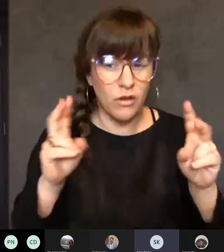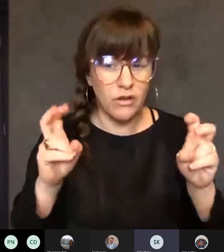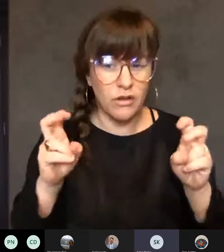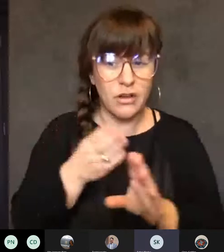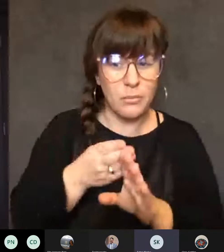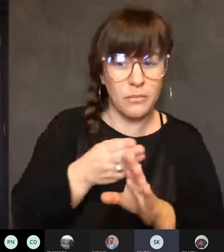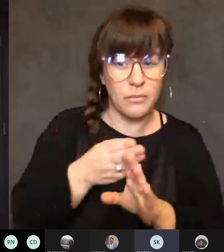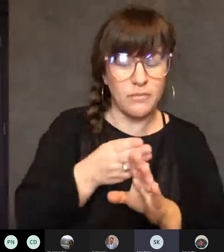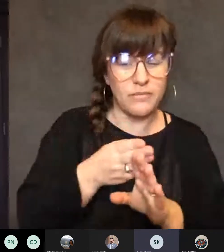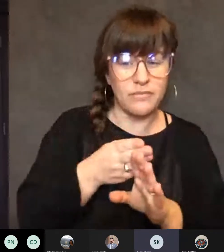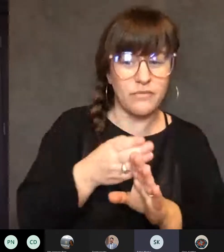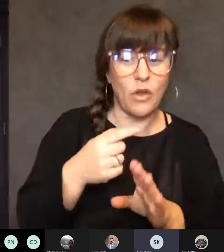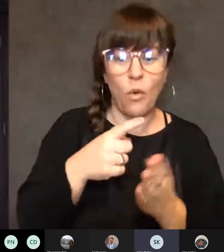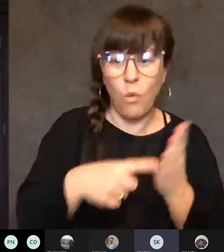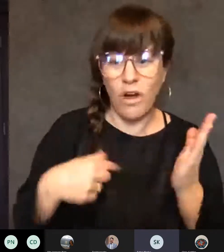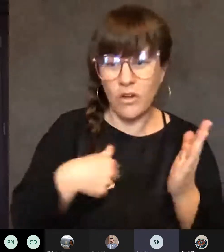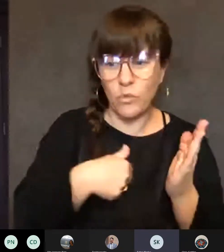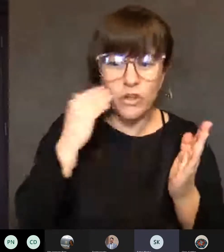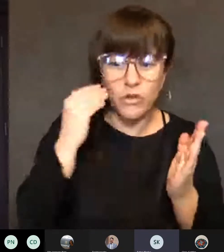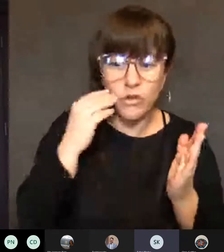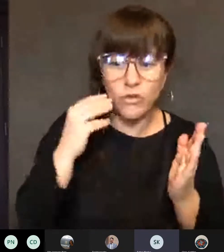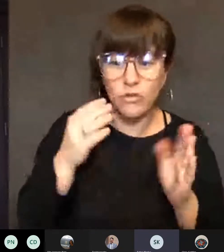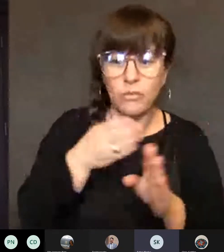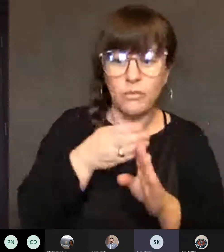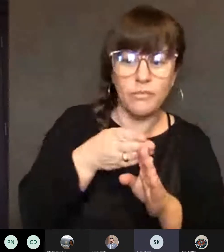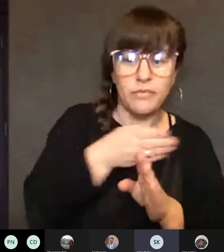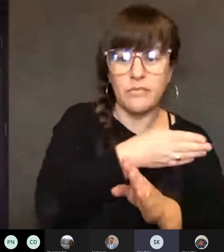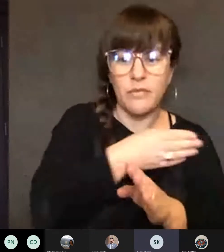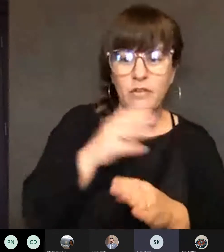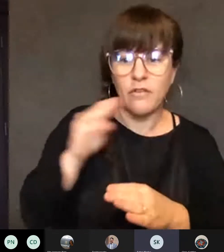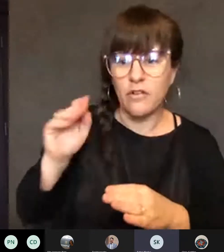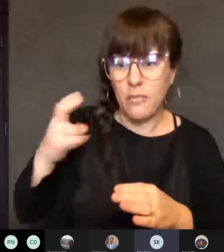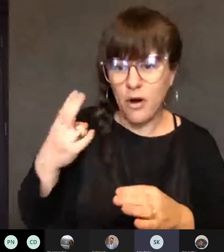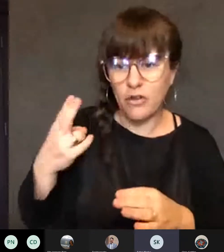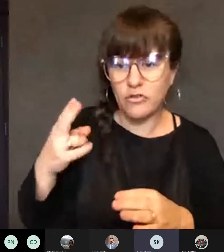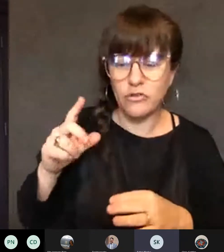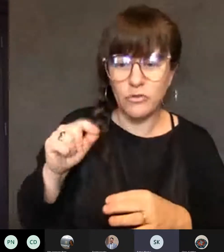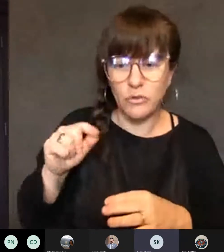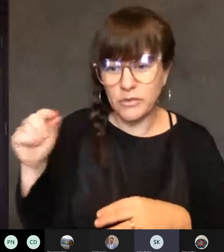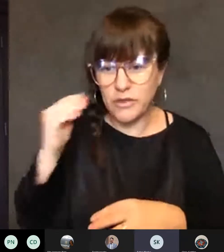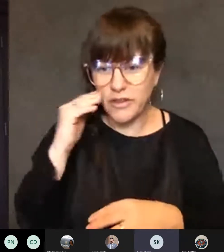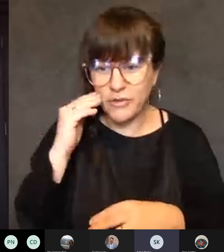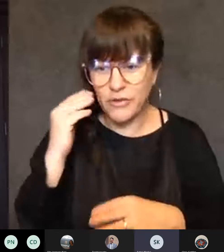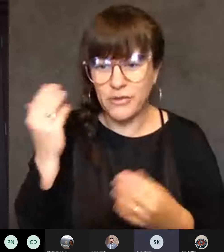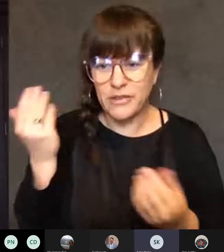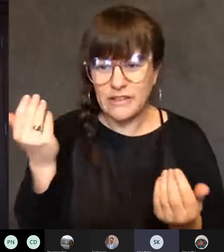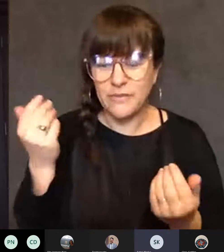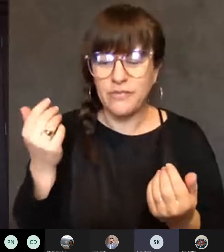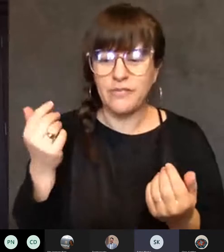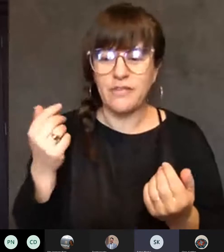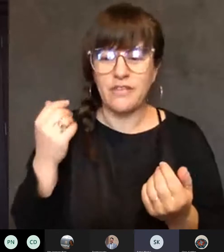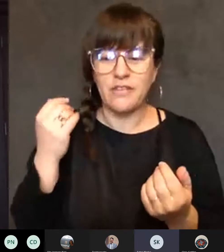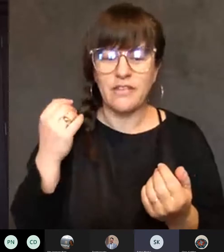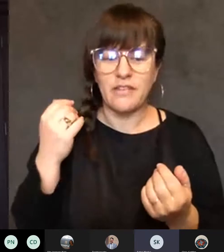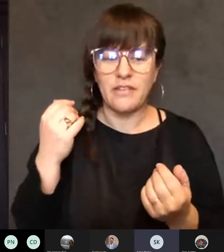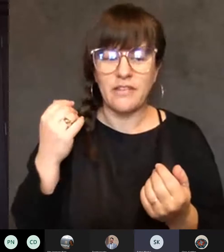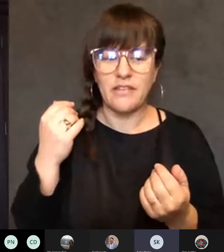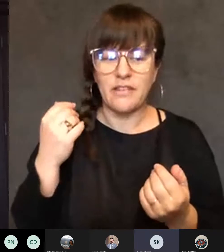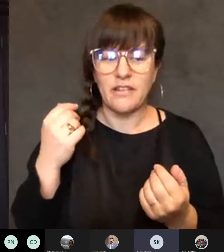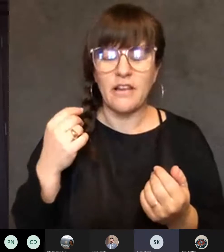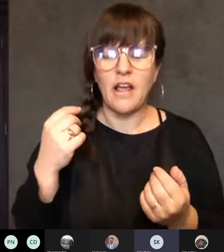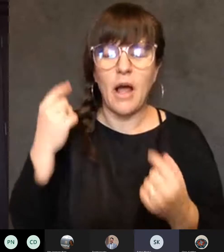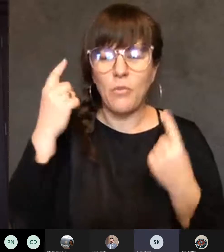2020, we're going to end up disappointed. So I'm wondering if we've given any thought to what our new normal